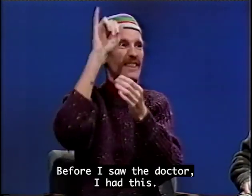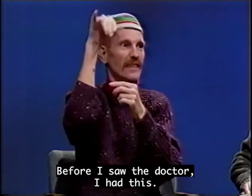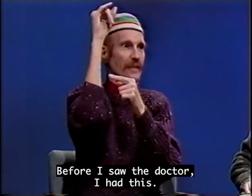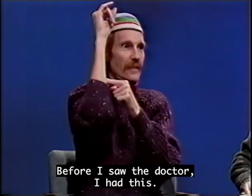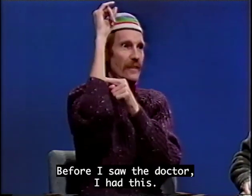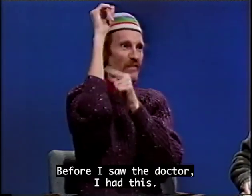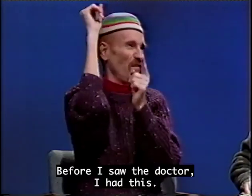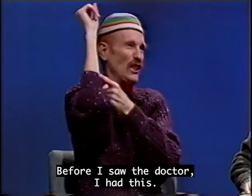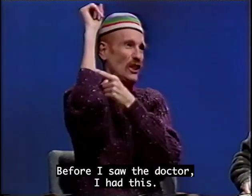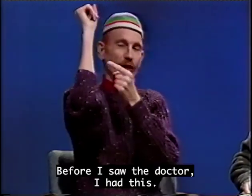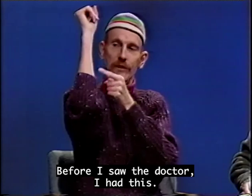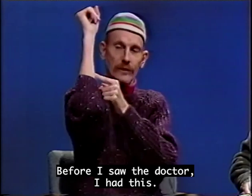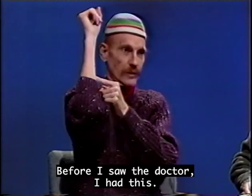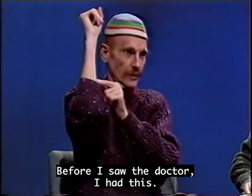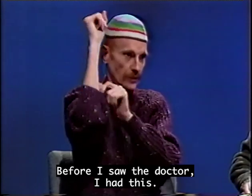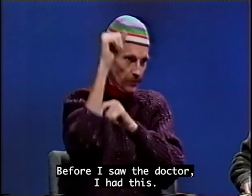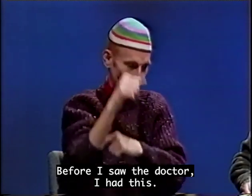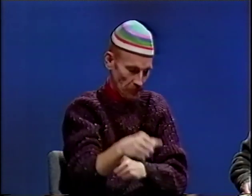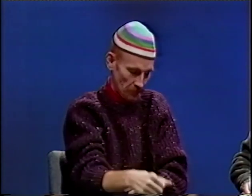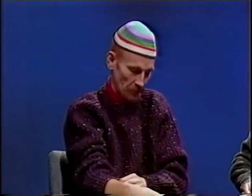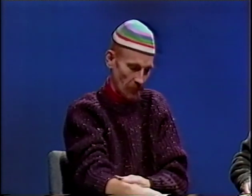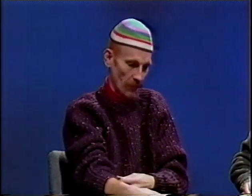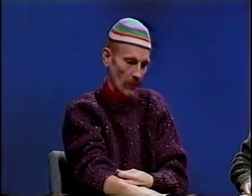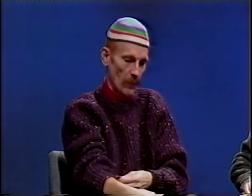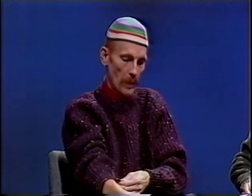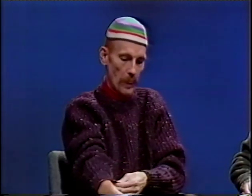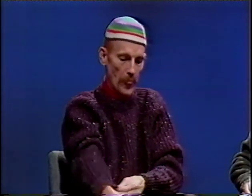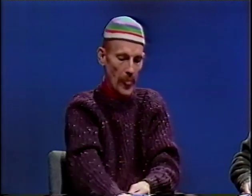Before I saw the doctor, I had this.